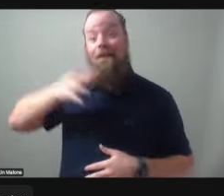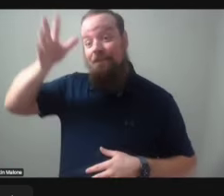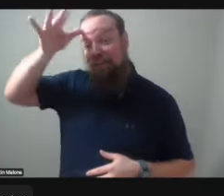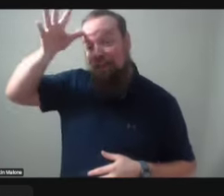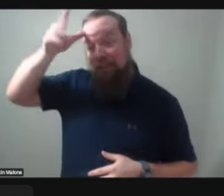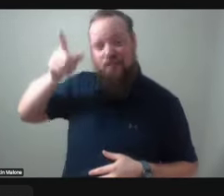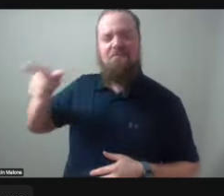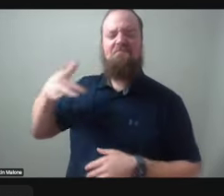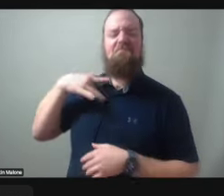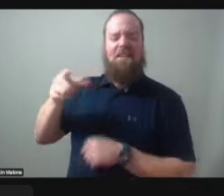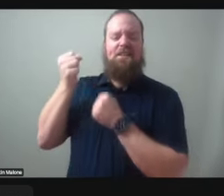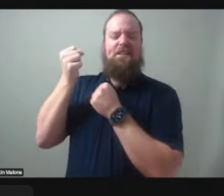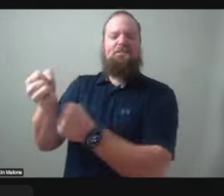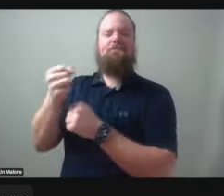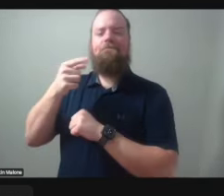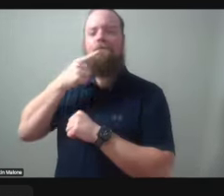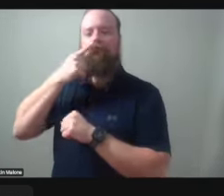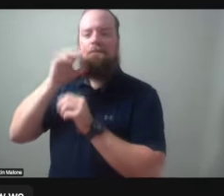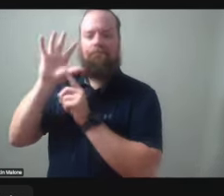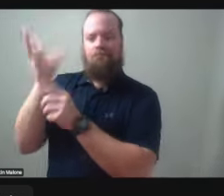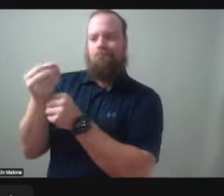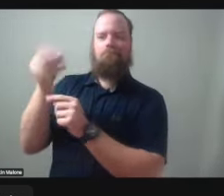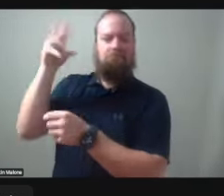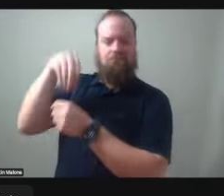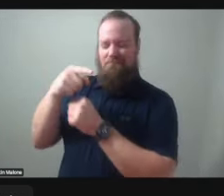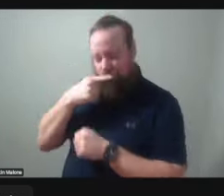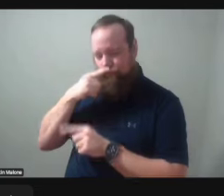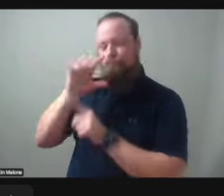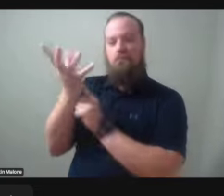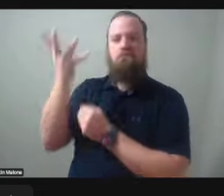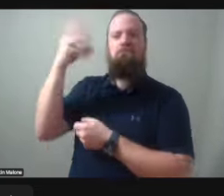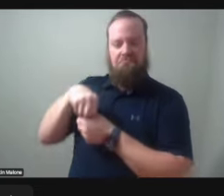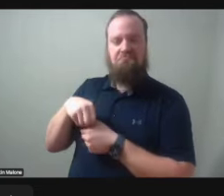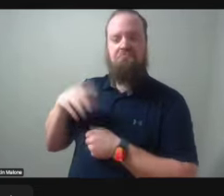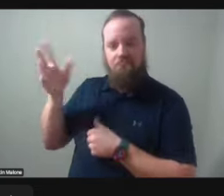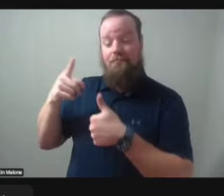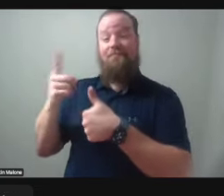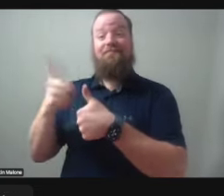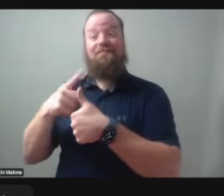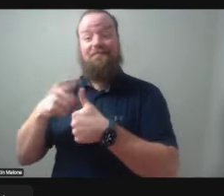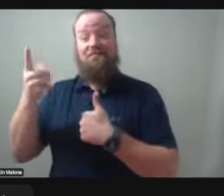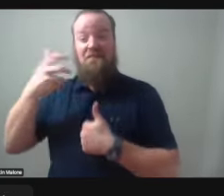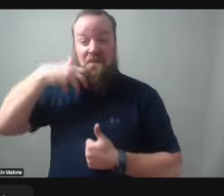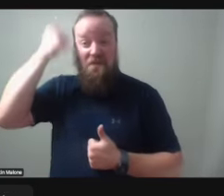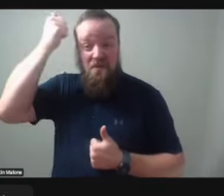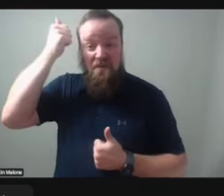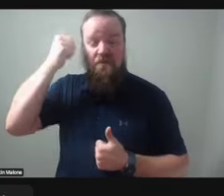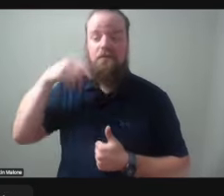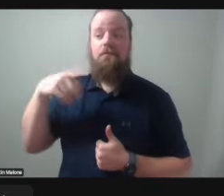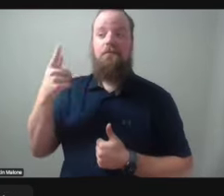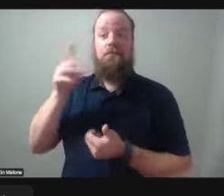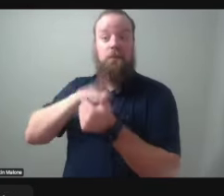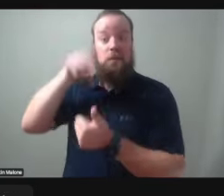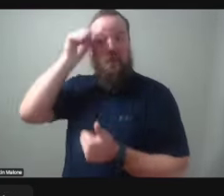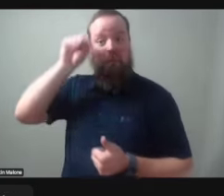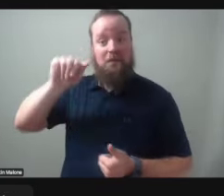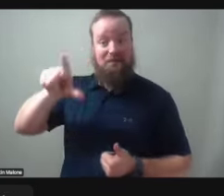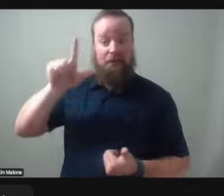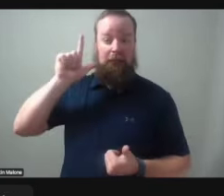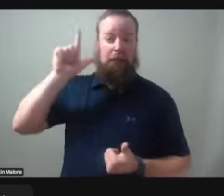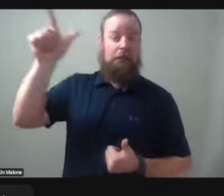contact with the deaf community. So, for example, my father would fall into this category. He does